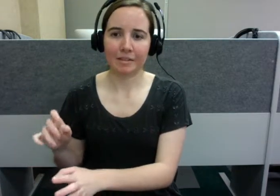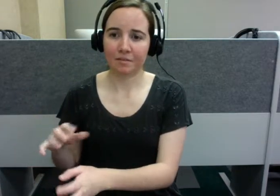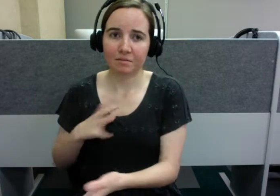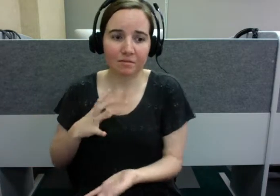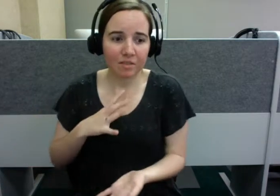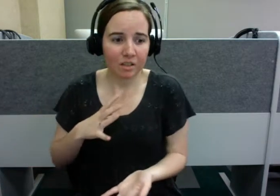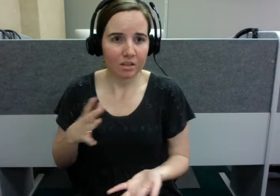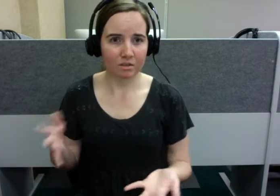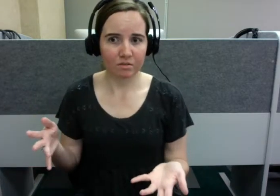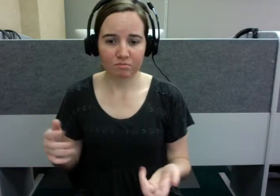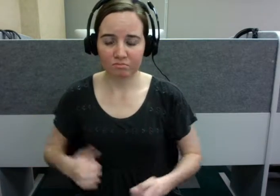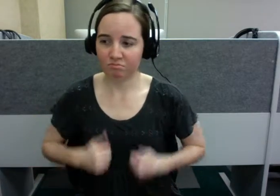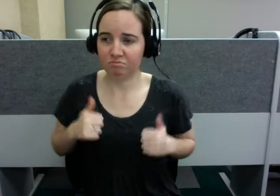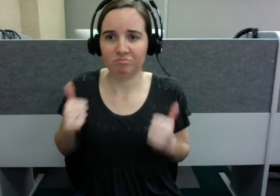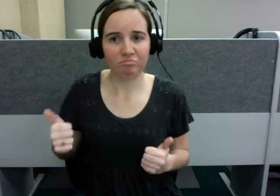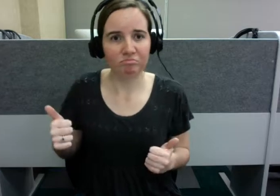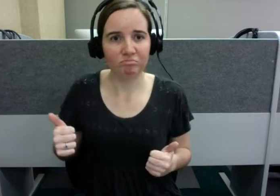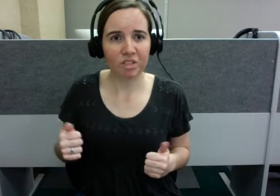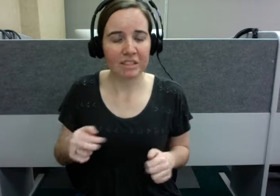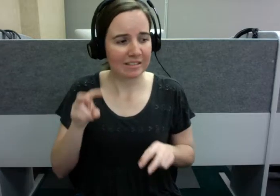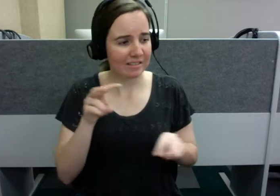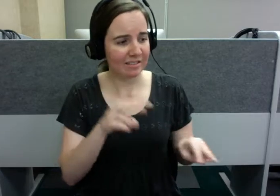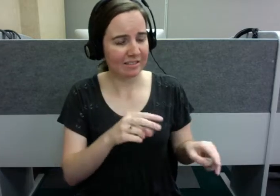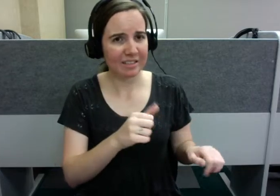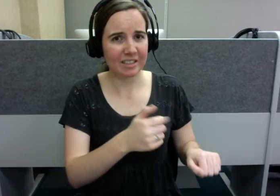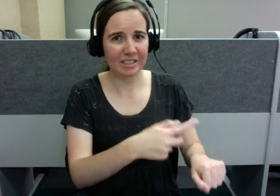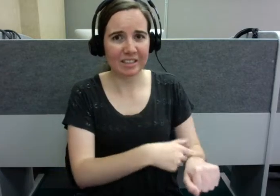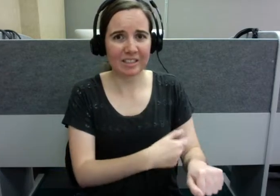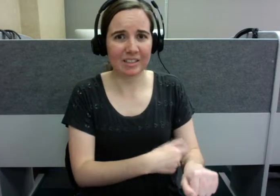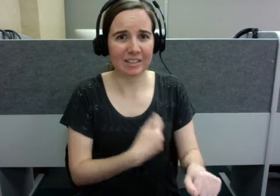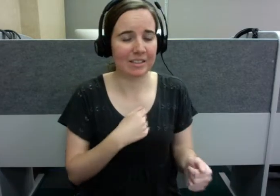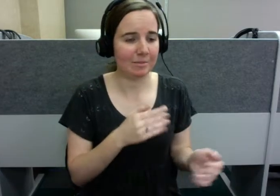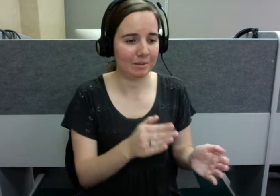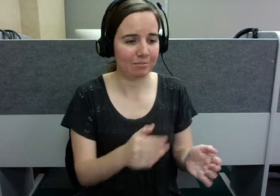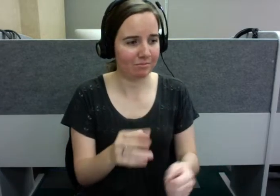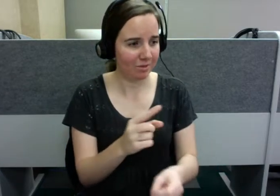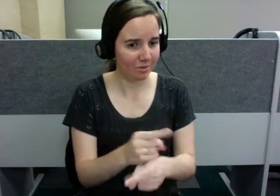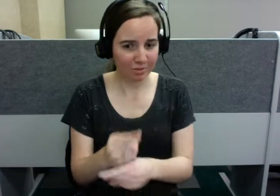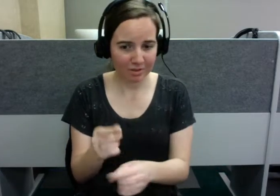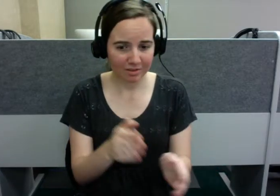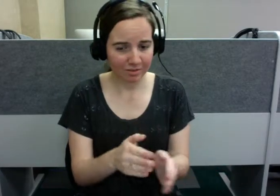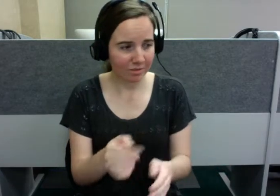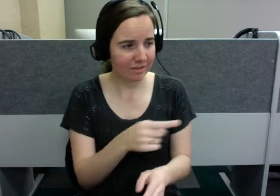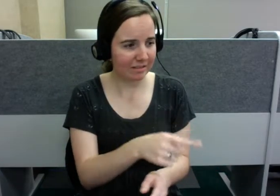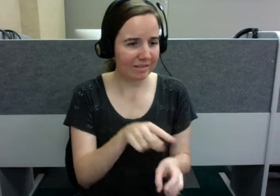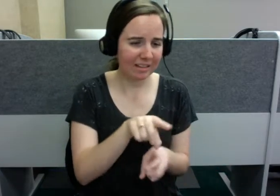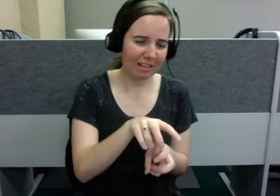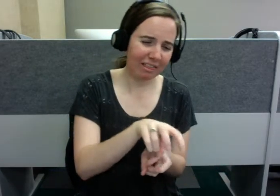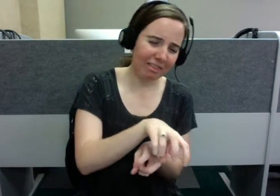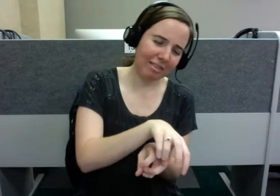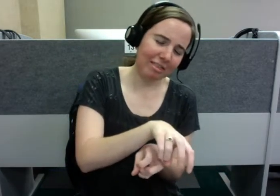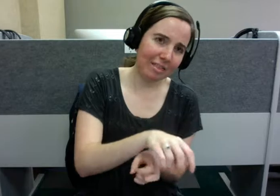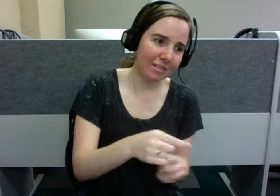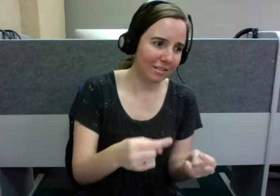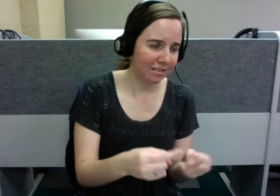okay. Looking at that poor other little thing that I'd done it the right way on, and I just was struck by if